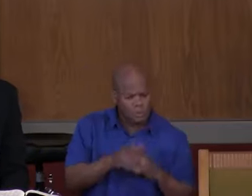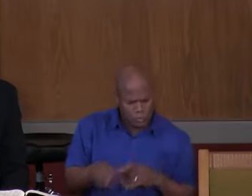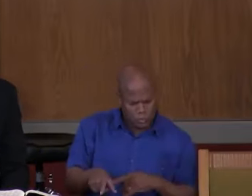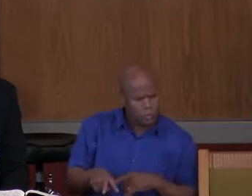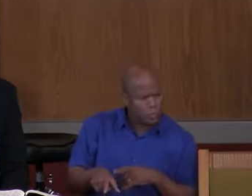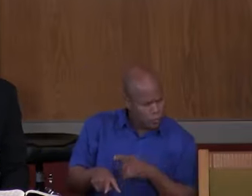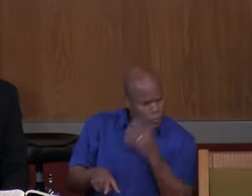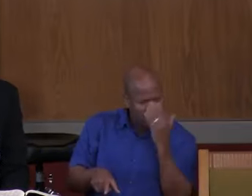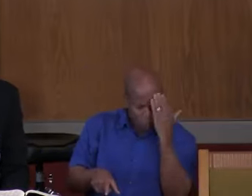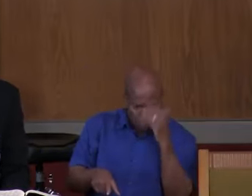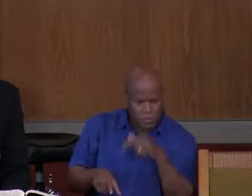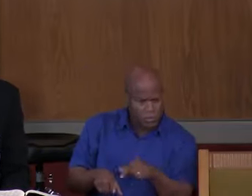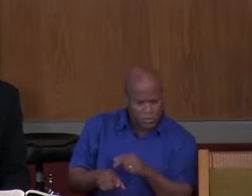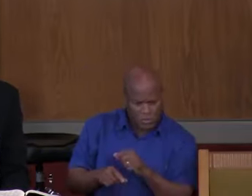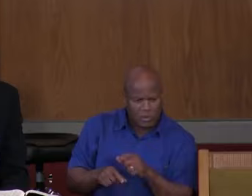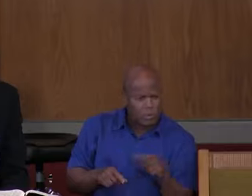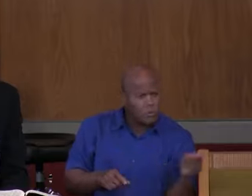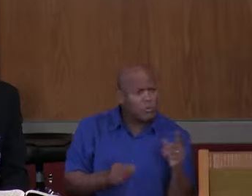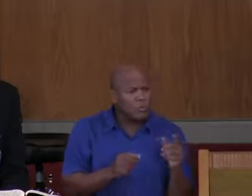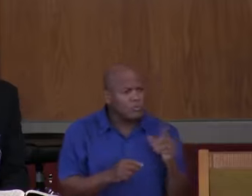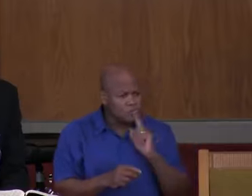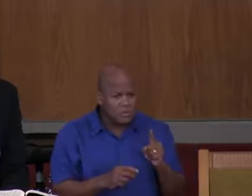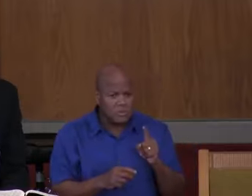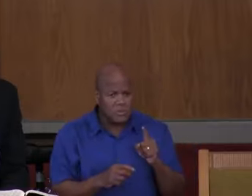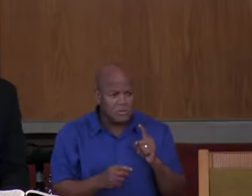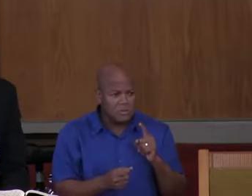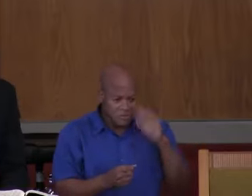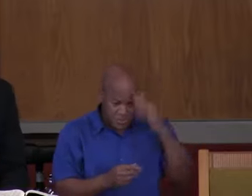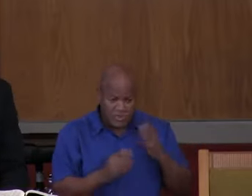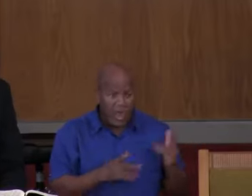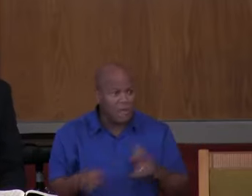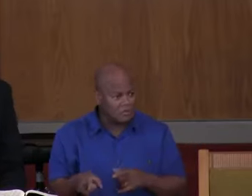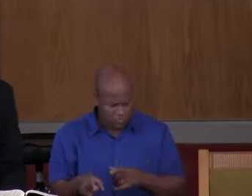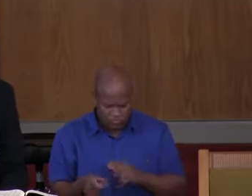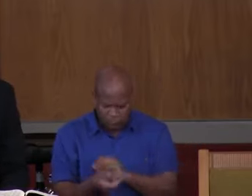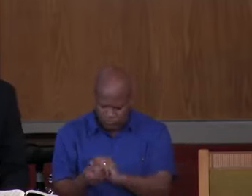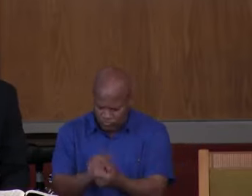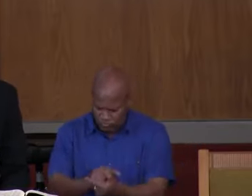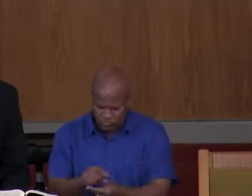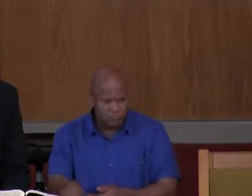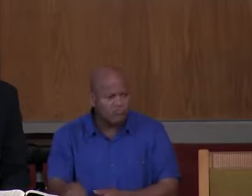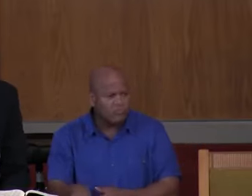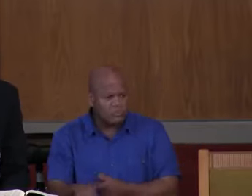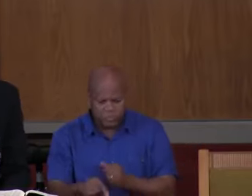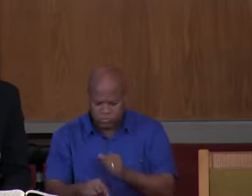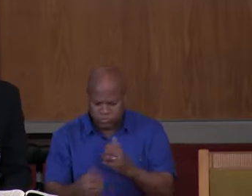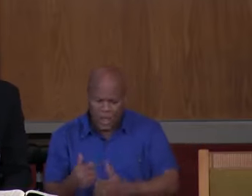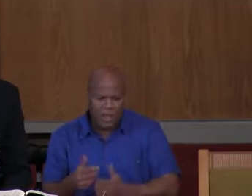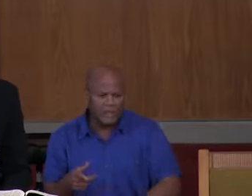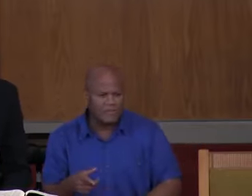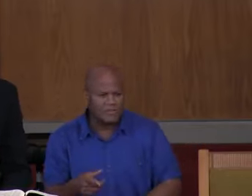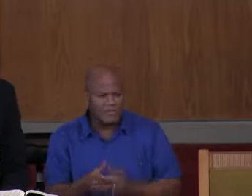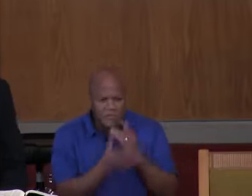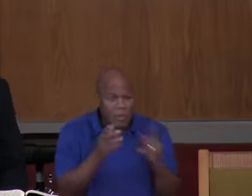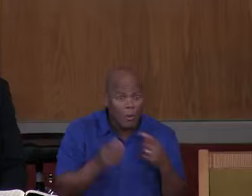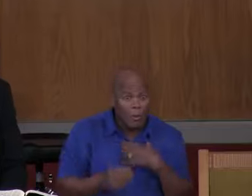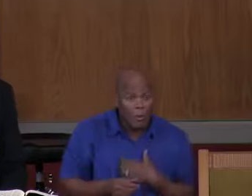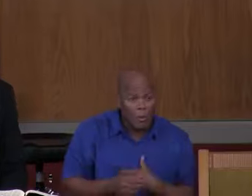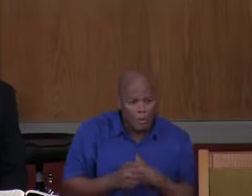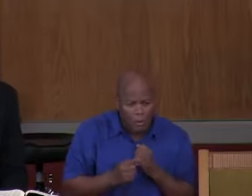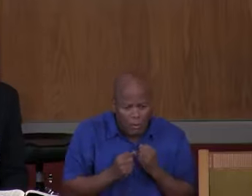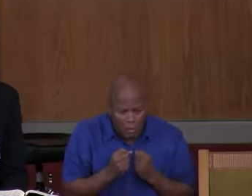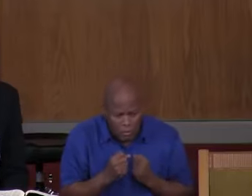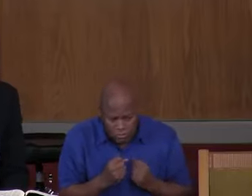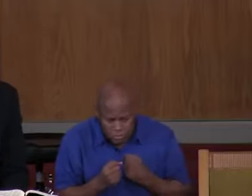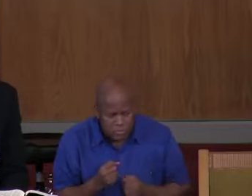Man shall not live by bread alone. Some of us cower when we're hungry. Some of us cower